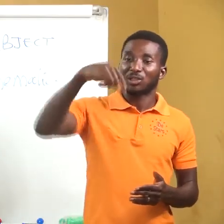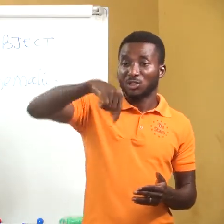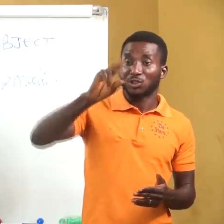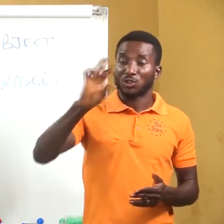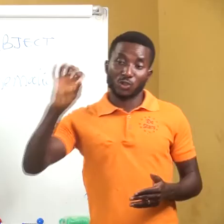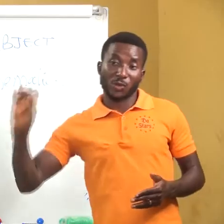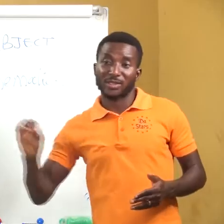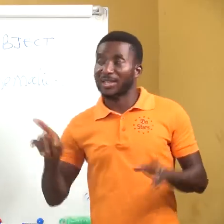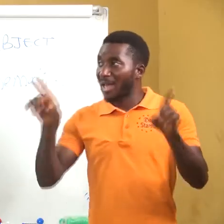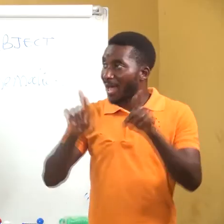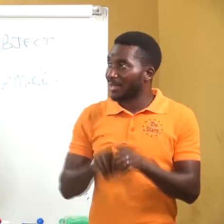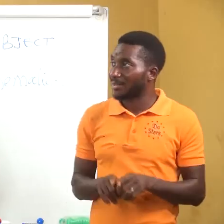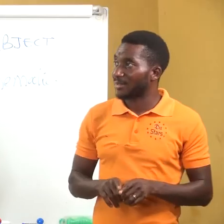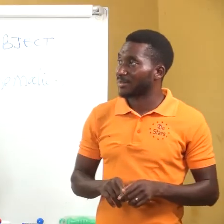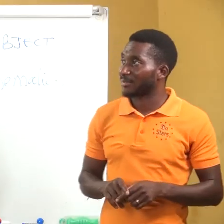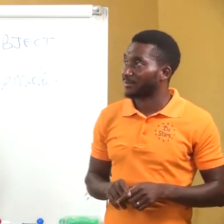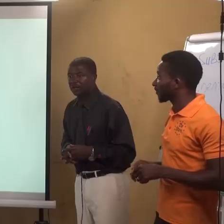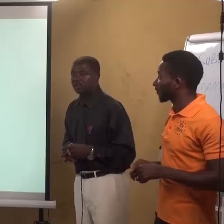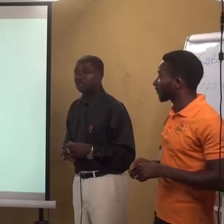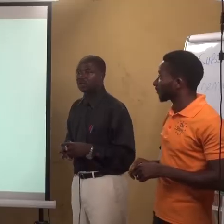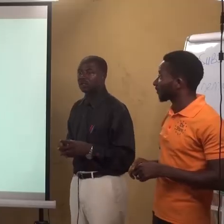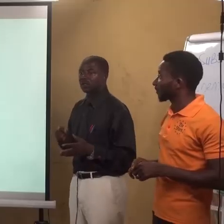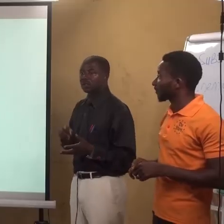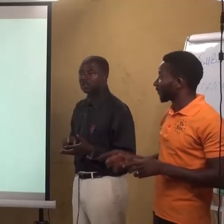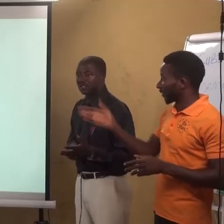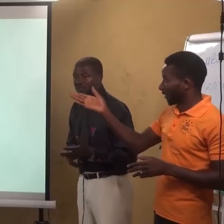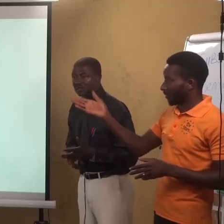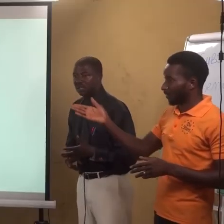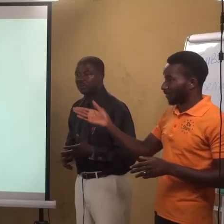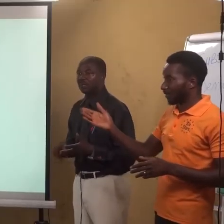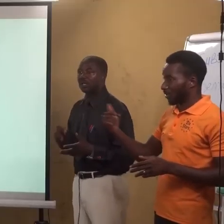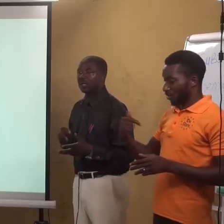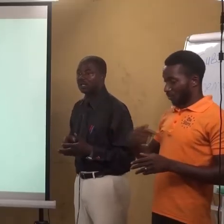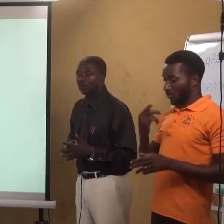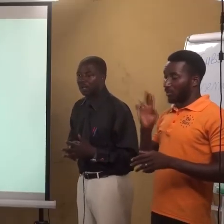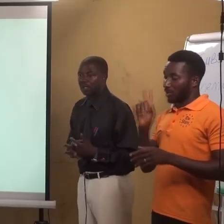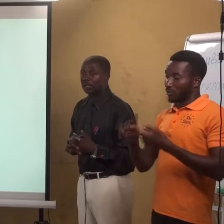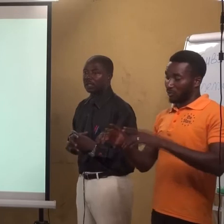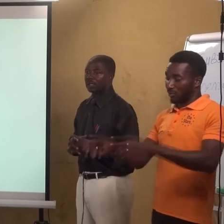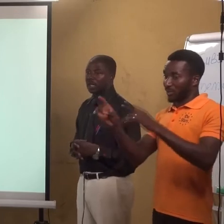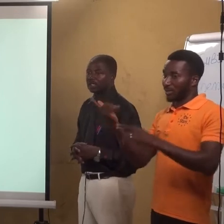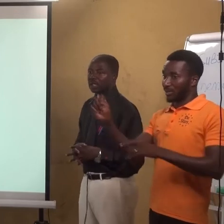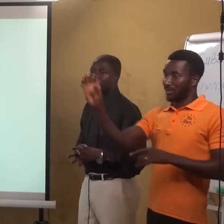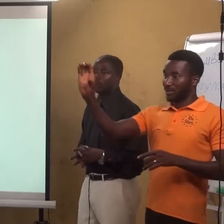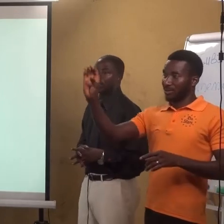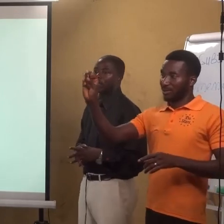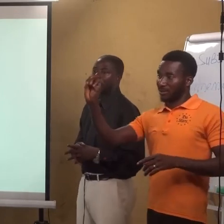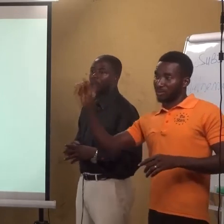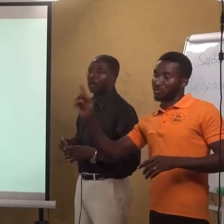we are expected to find the common ratio, the 7th term, and equally the nth